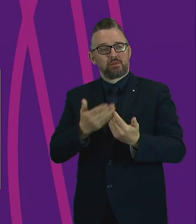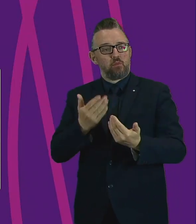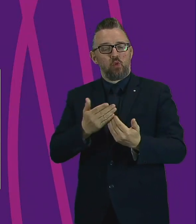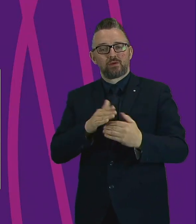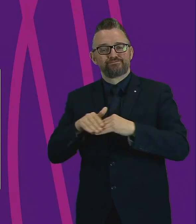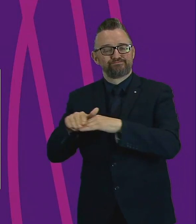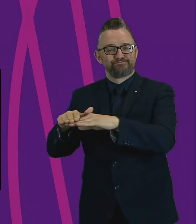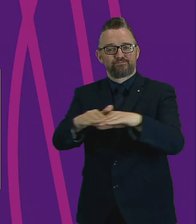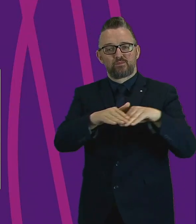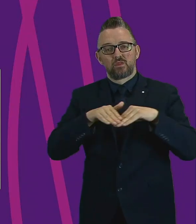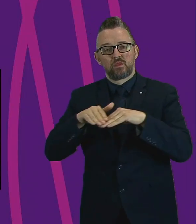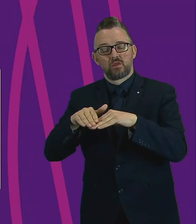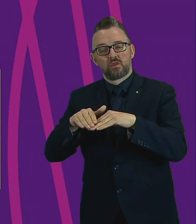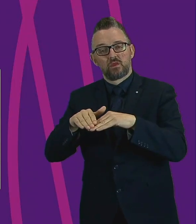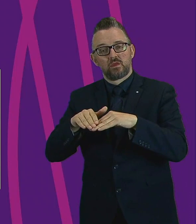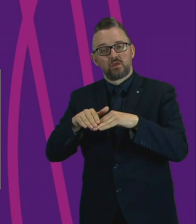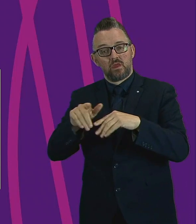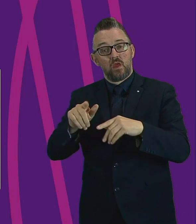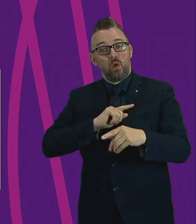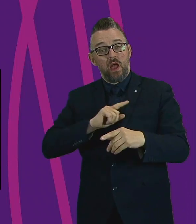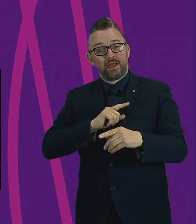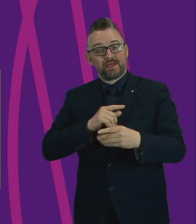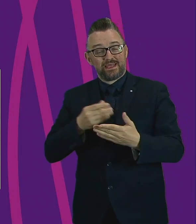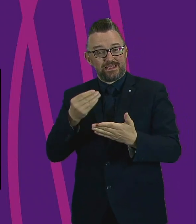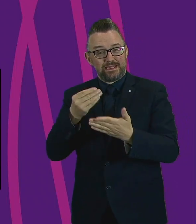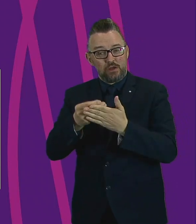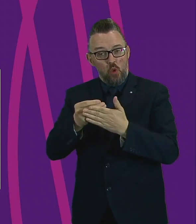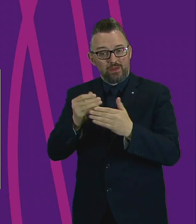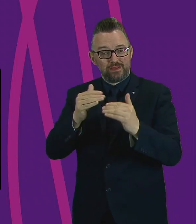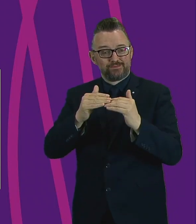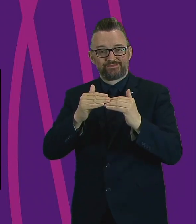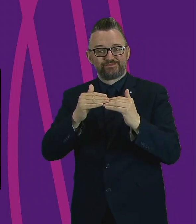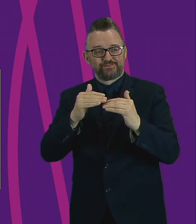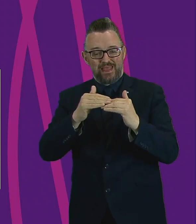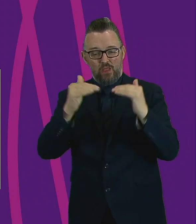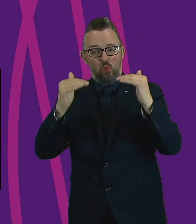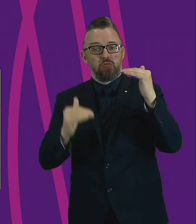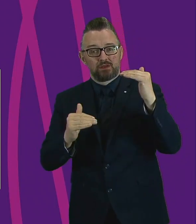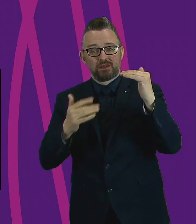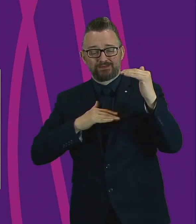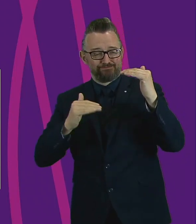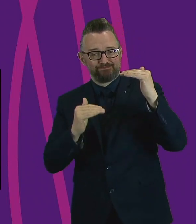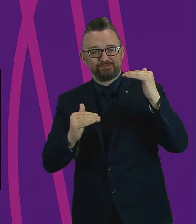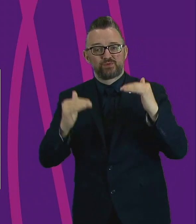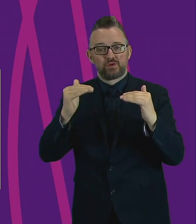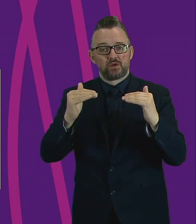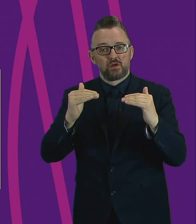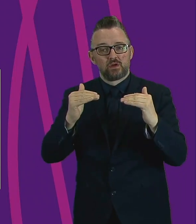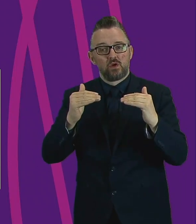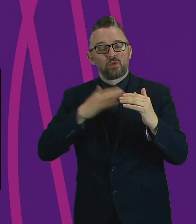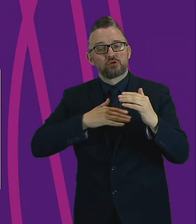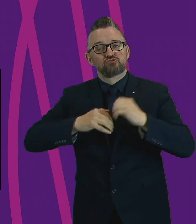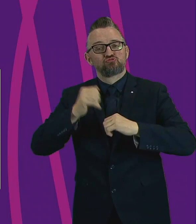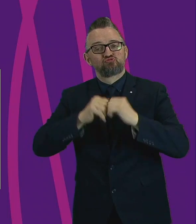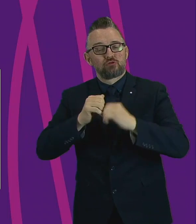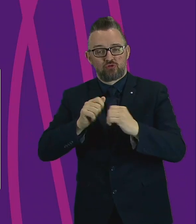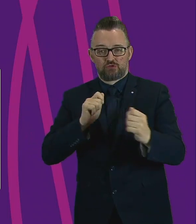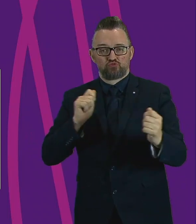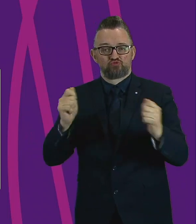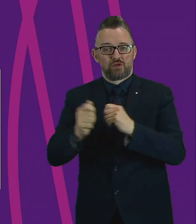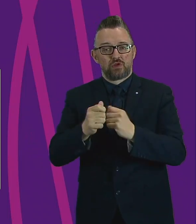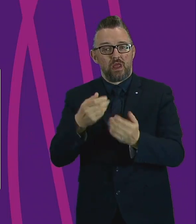the manifestation of economic inequality, and without redistributive, democratic, structural change in the economy,